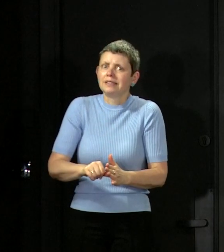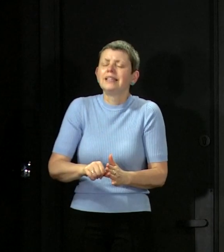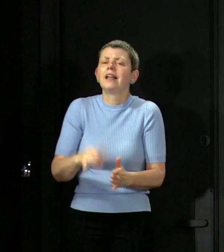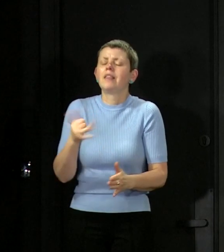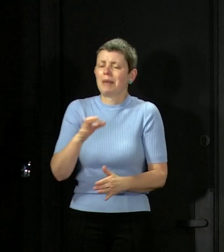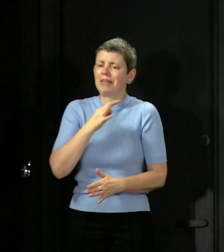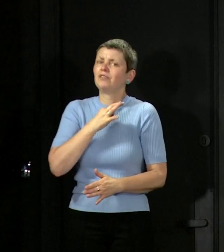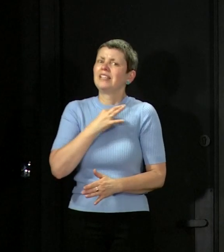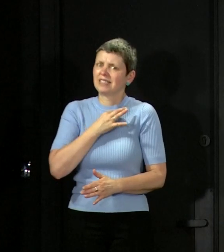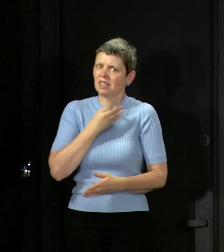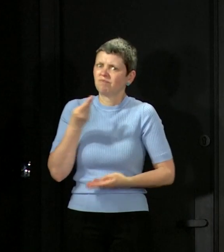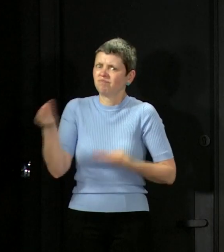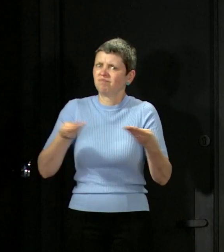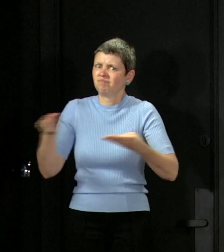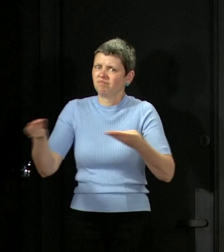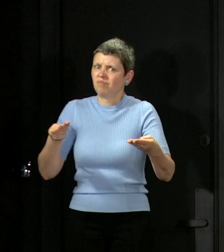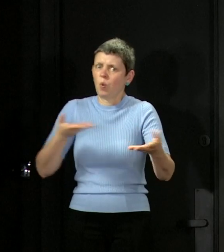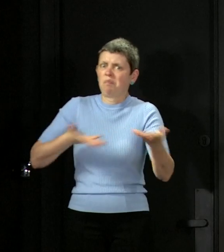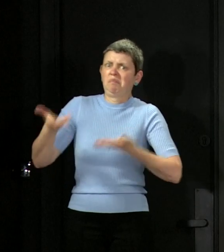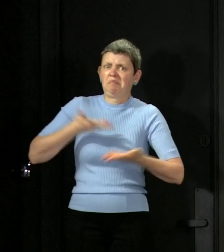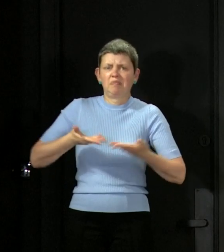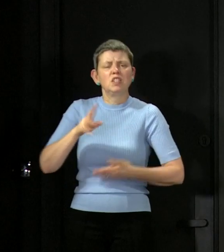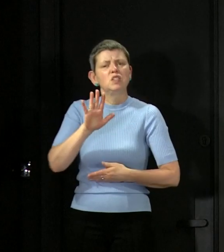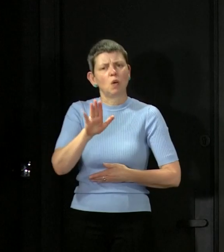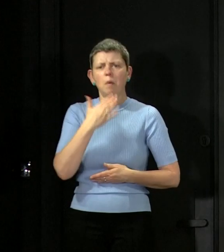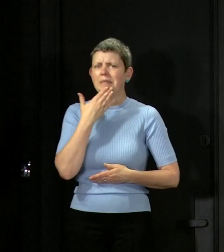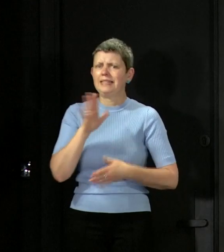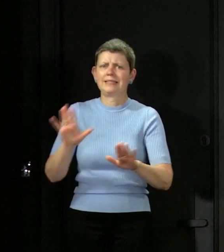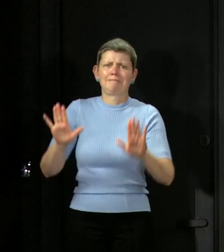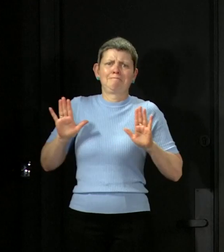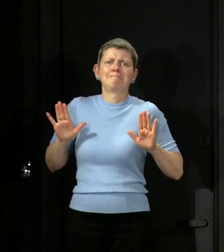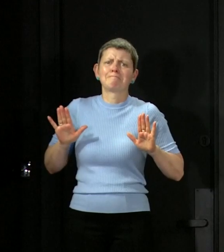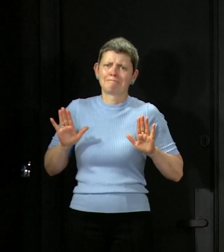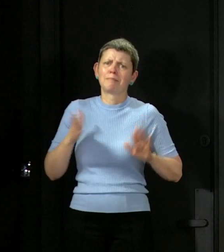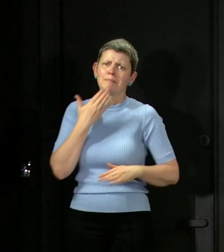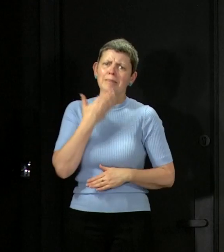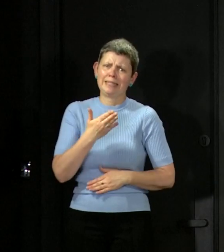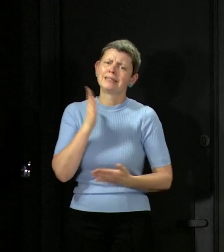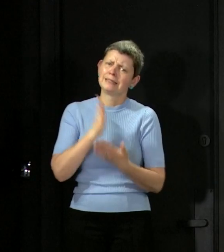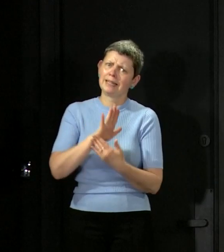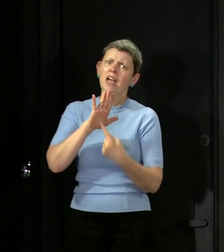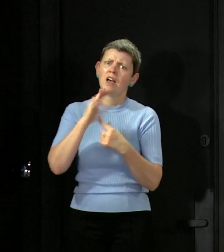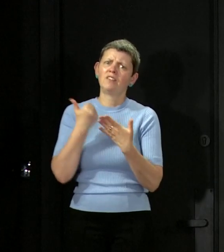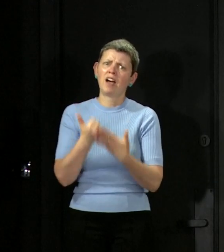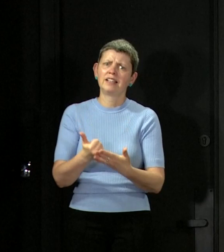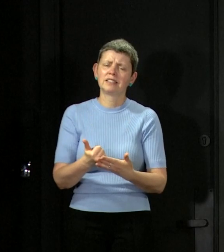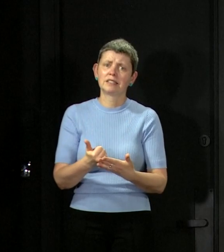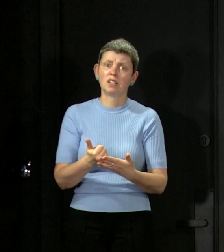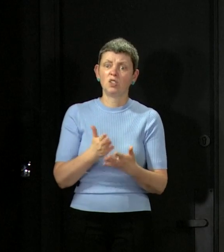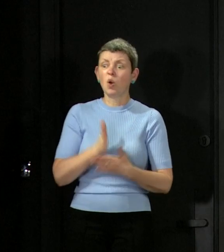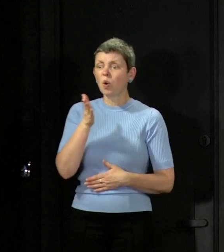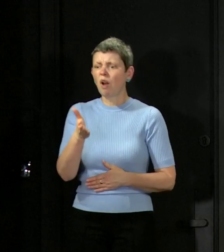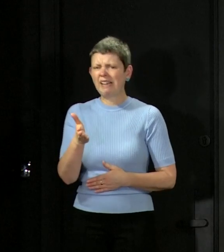acceptable at the moment. So please stay away from crowded places. And that's really important advice. So if you go somewhere